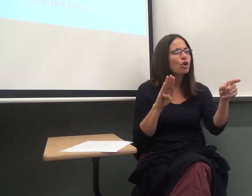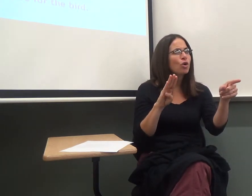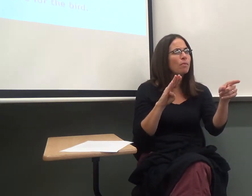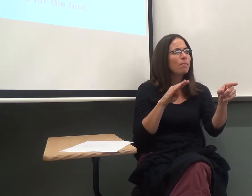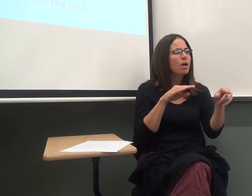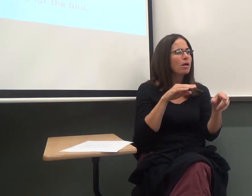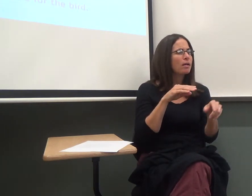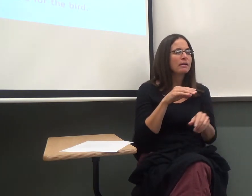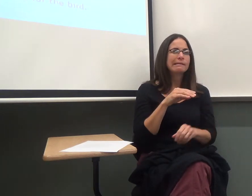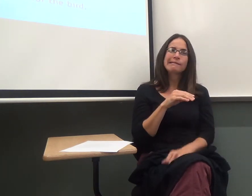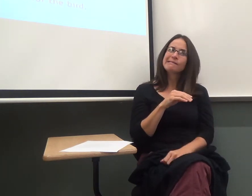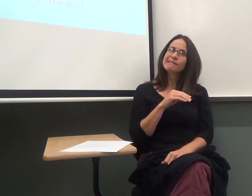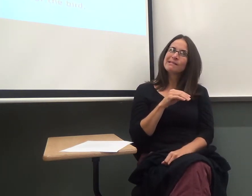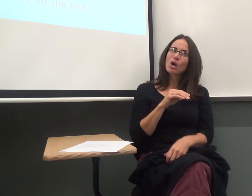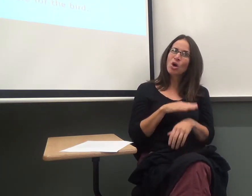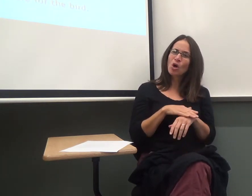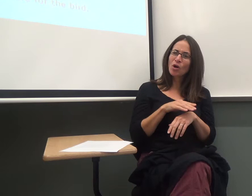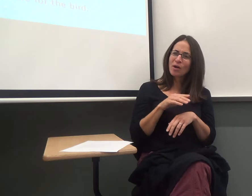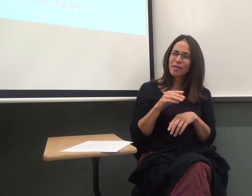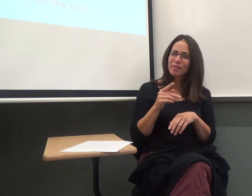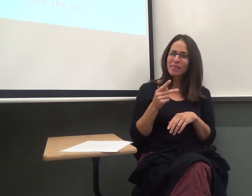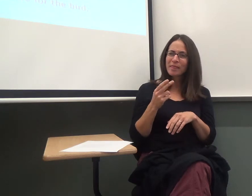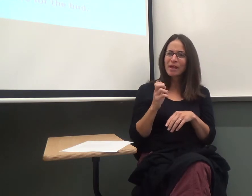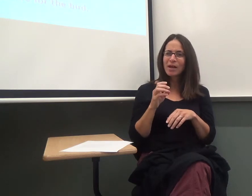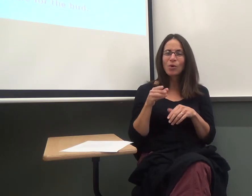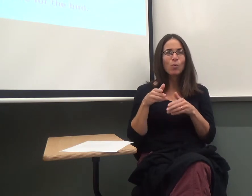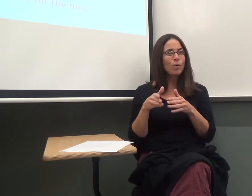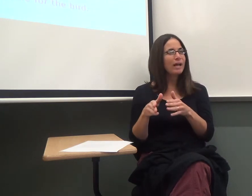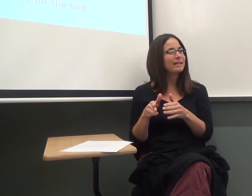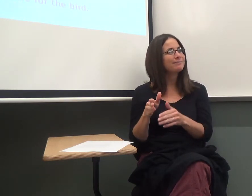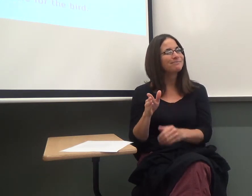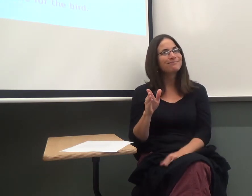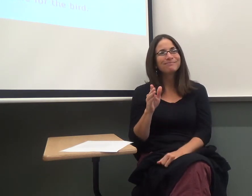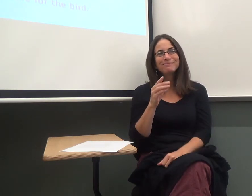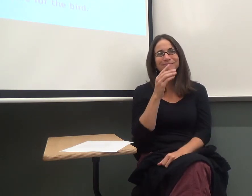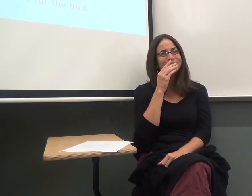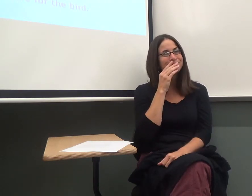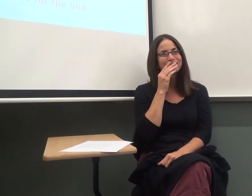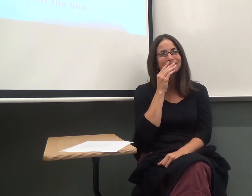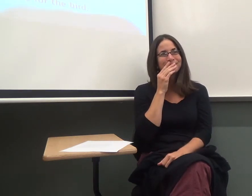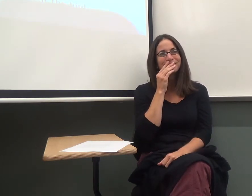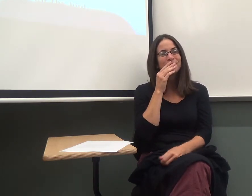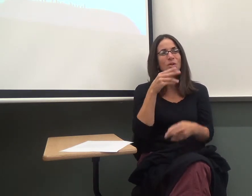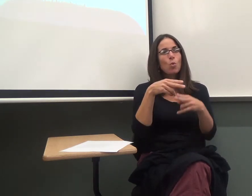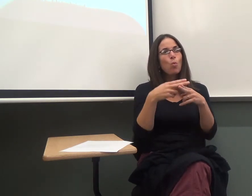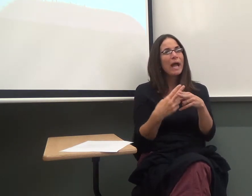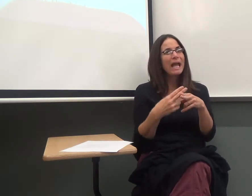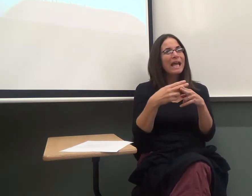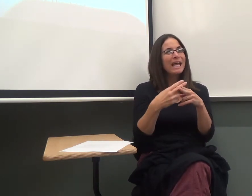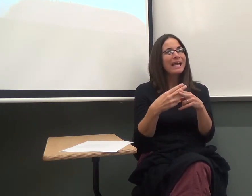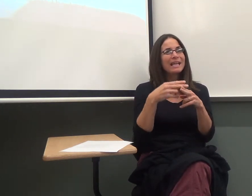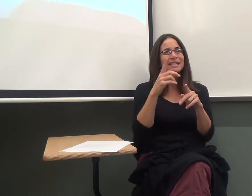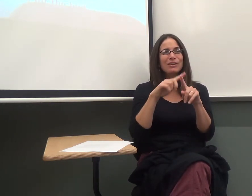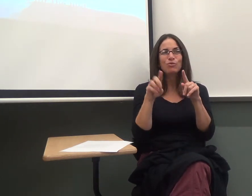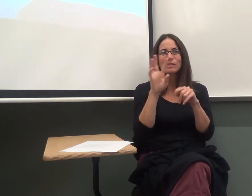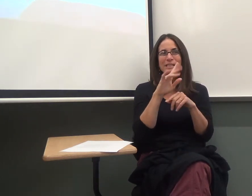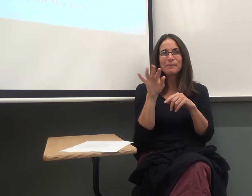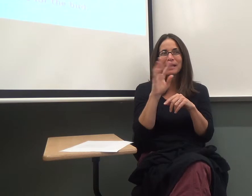but You can weigh someone using weigh as a different spelling. Weigh spelled like this Yeah. is